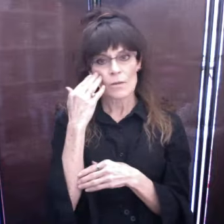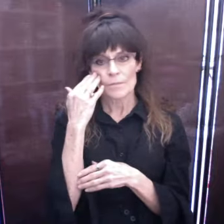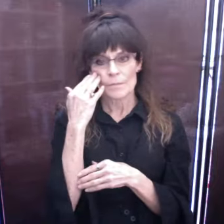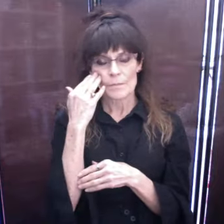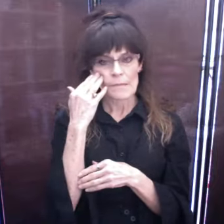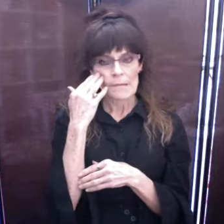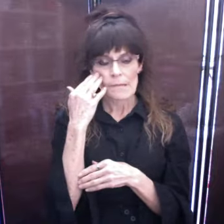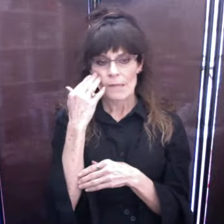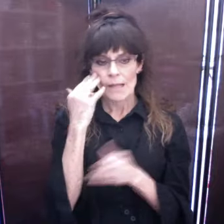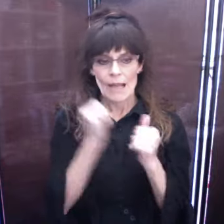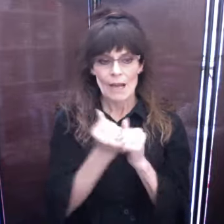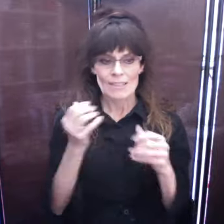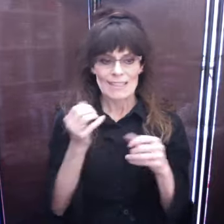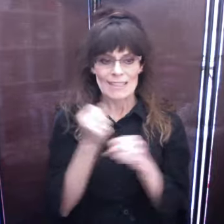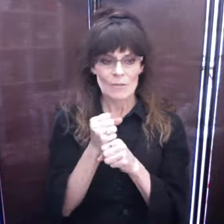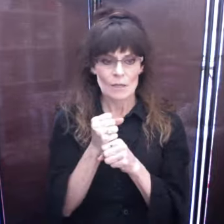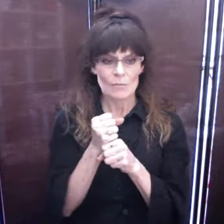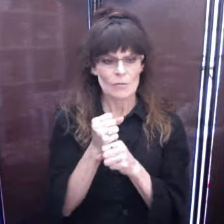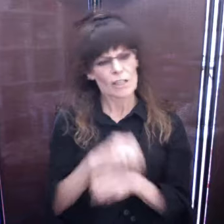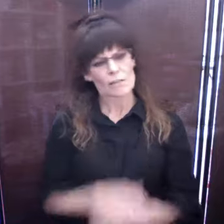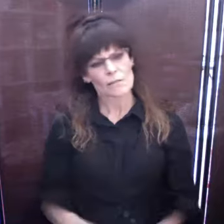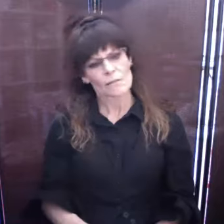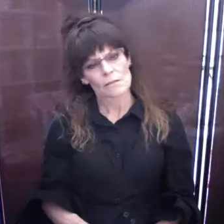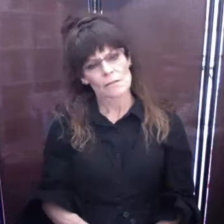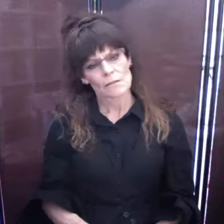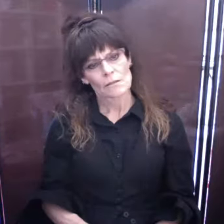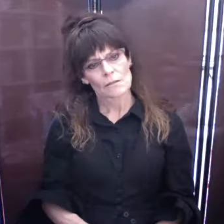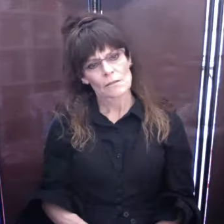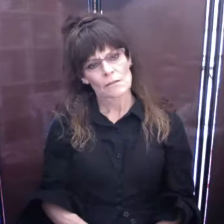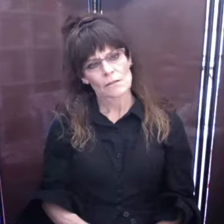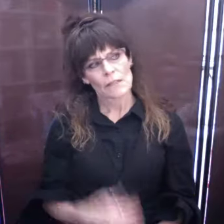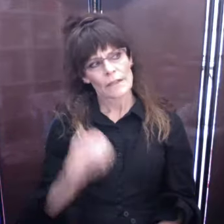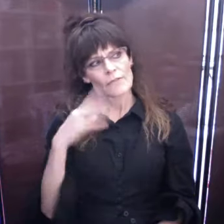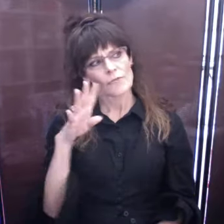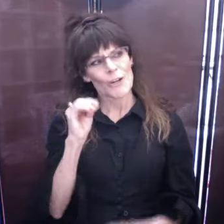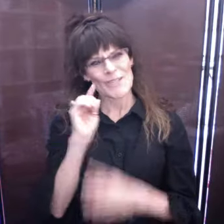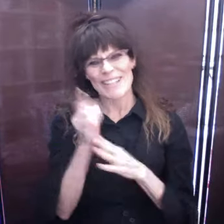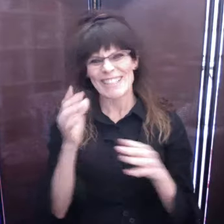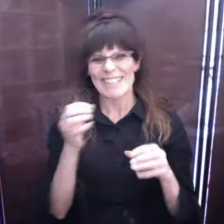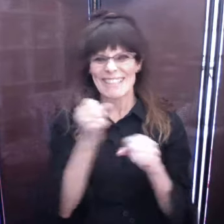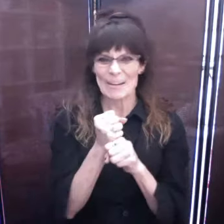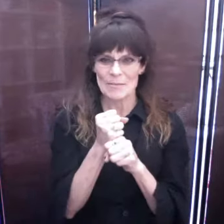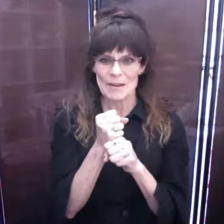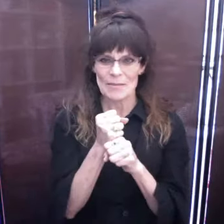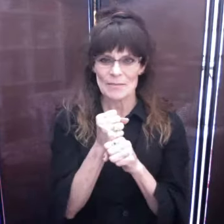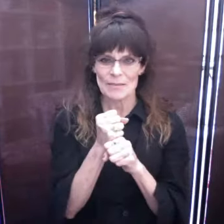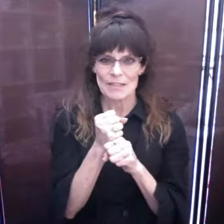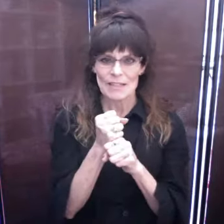how to sum up. Well, I got 40 minutes to try and sum up the depth of my gratitude